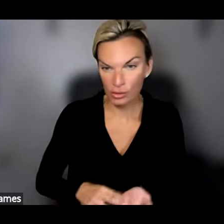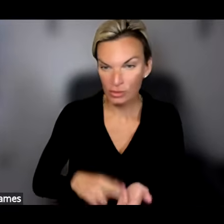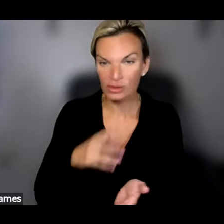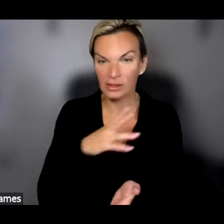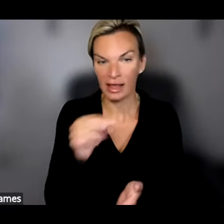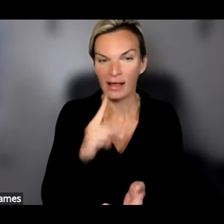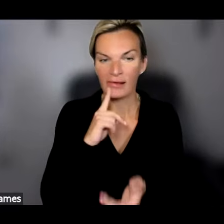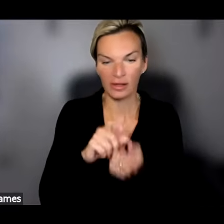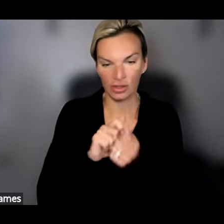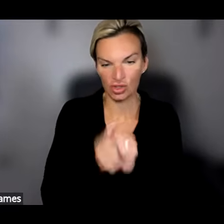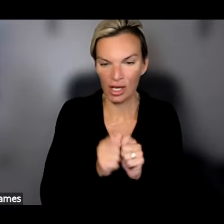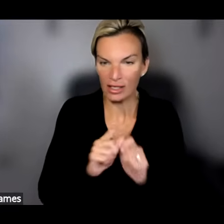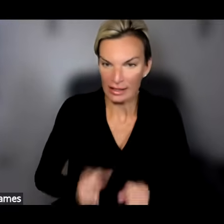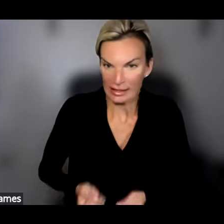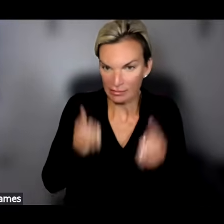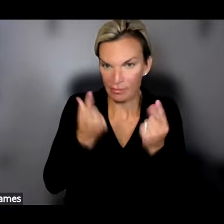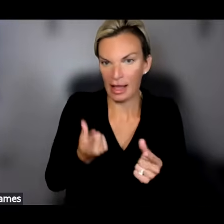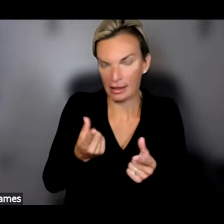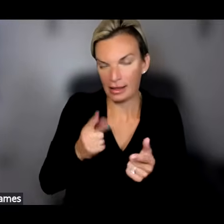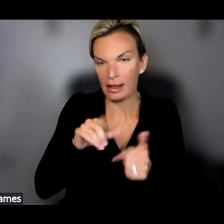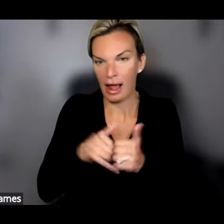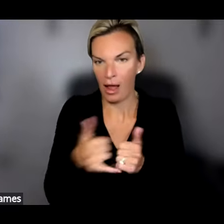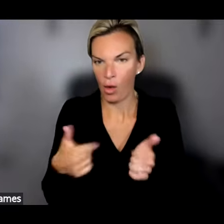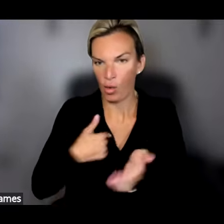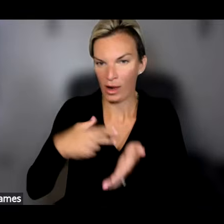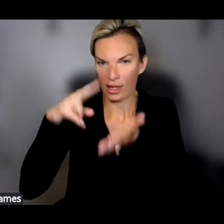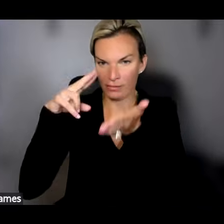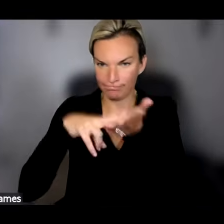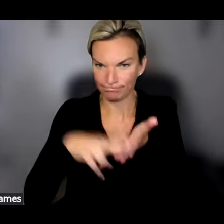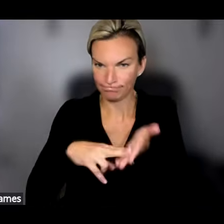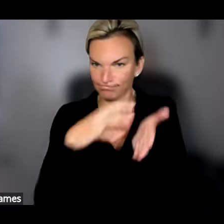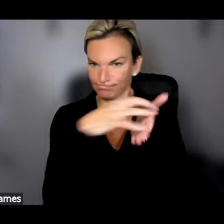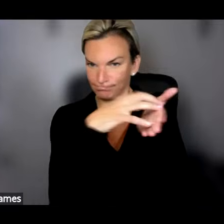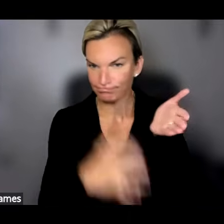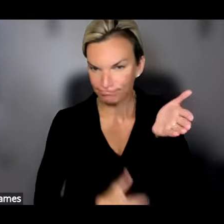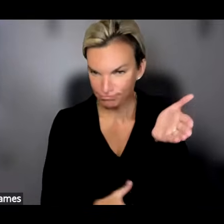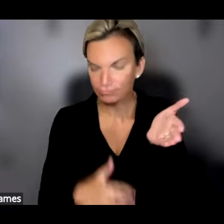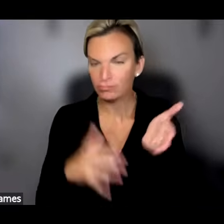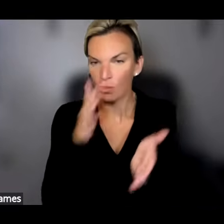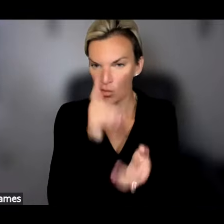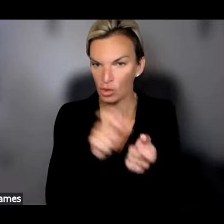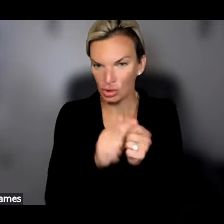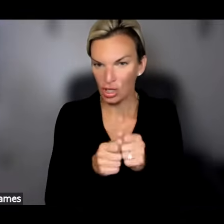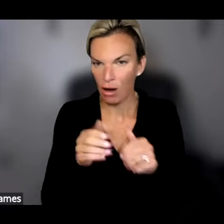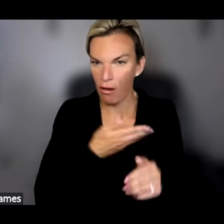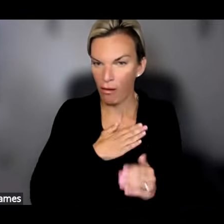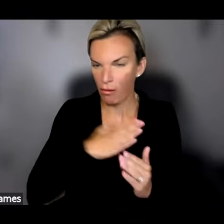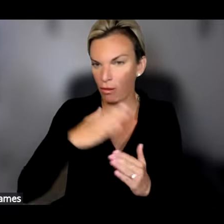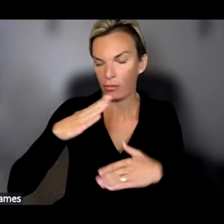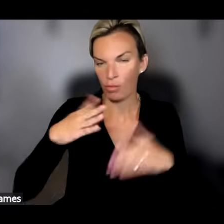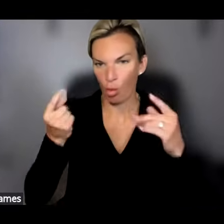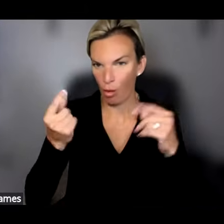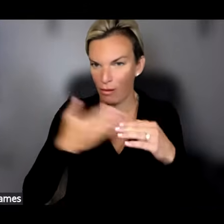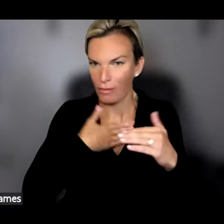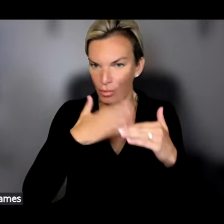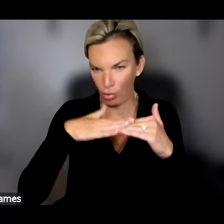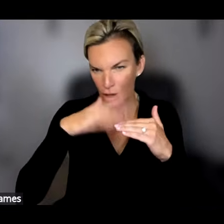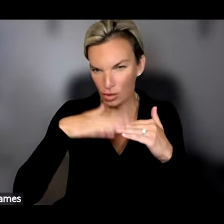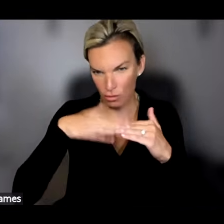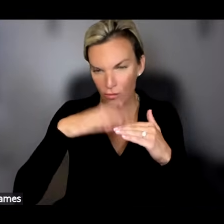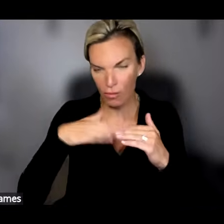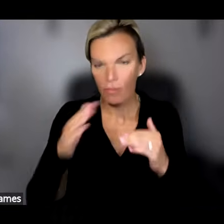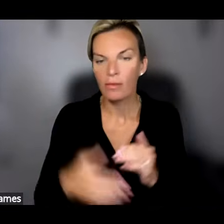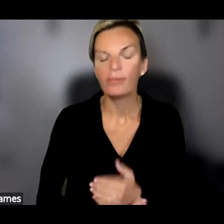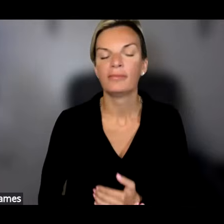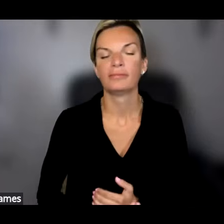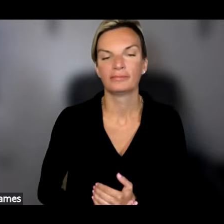expenditure reporting thresholds. So I just wanted to go through a few examples that where this board has just acted. The caption that